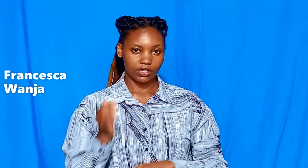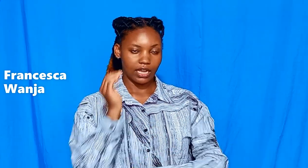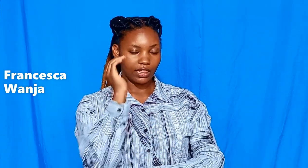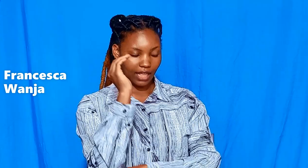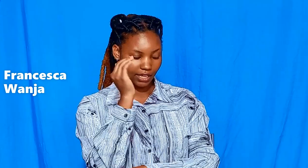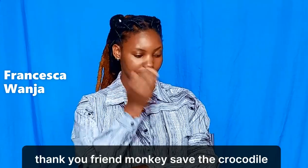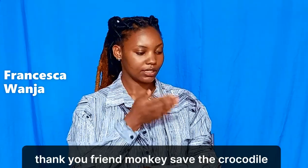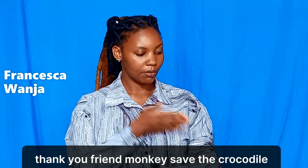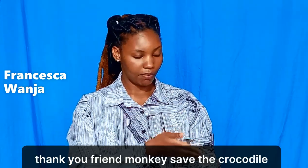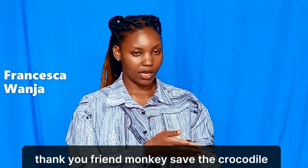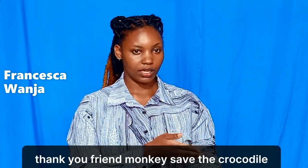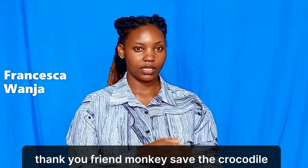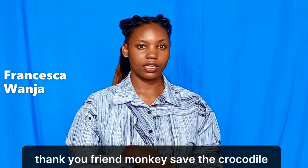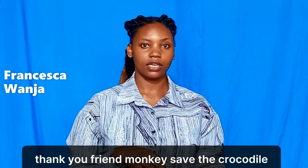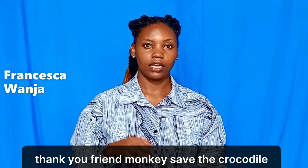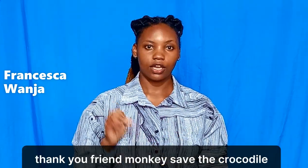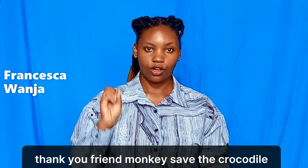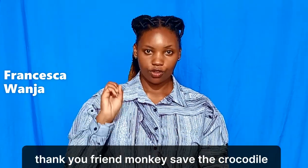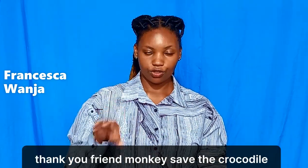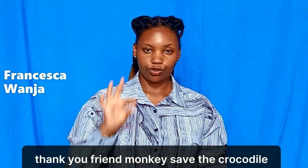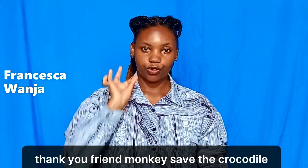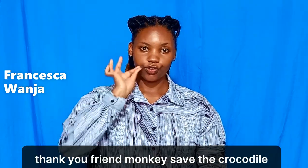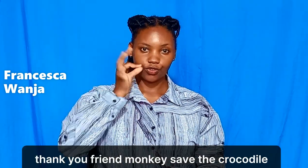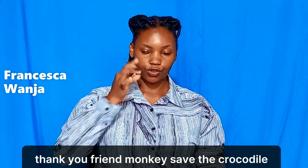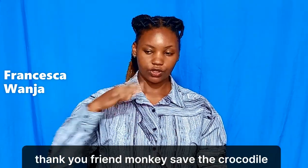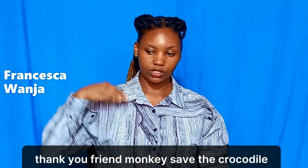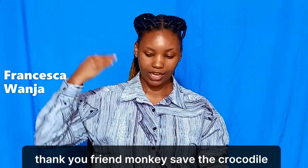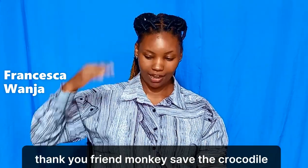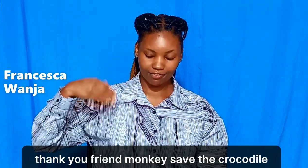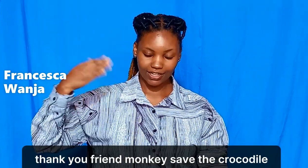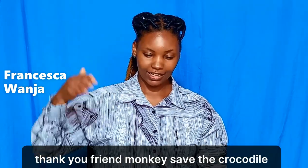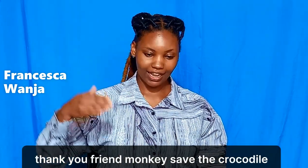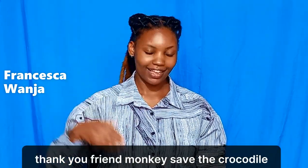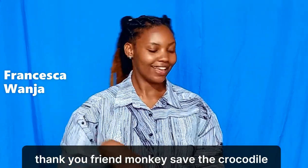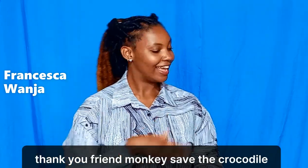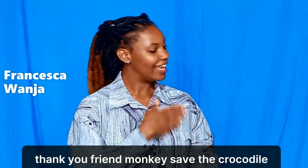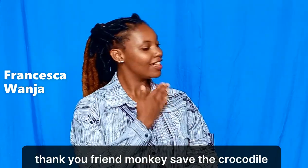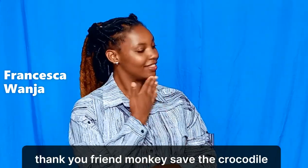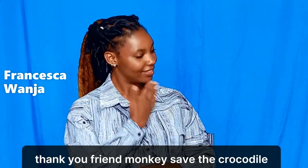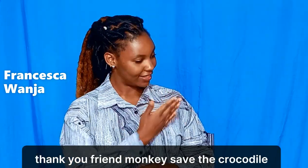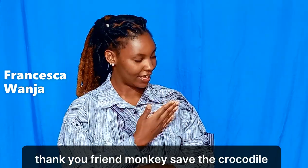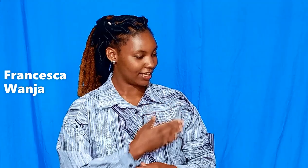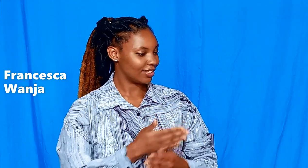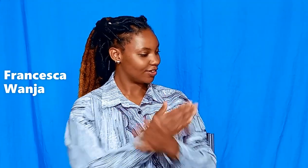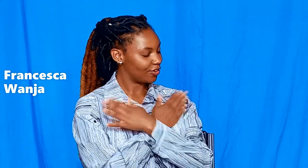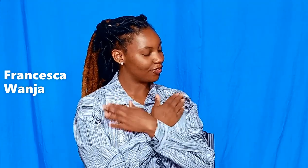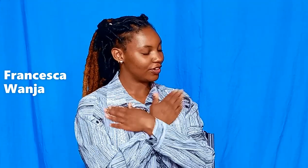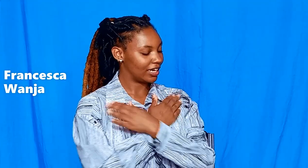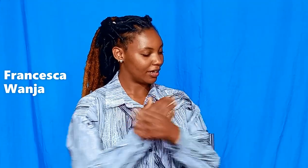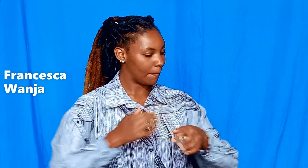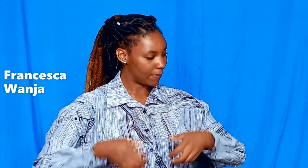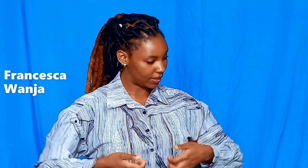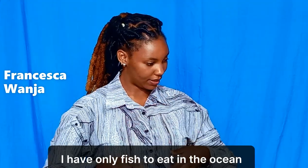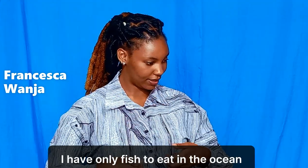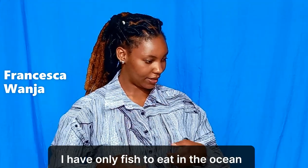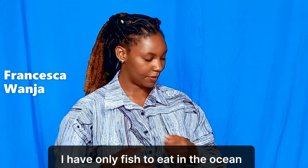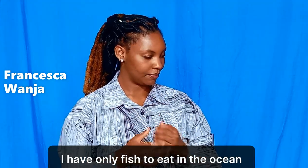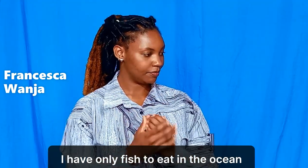Thank you, friend monkey. Thank the crocodile. I have